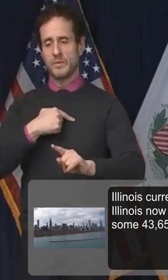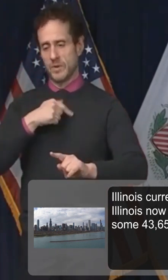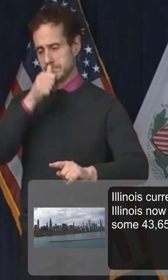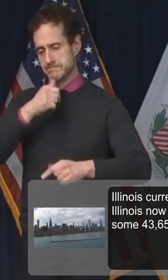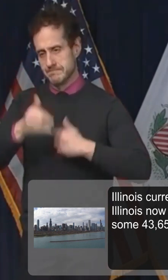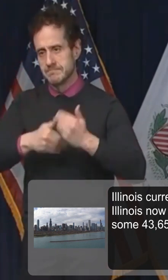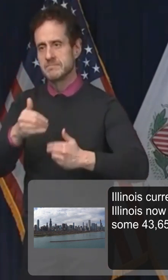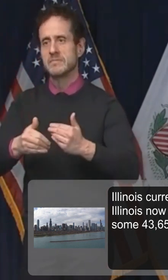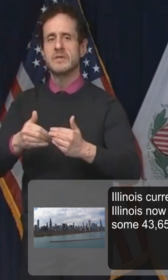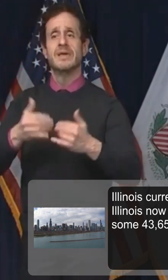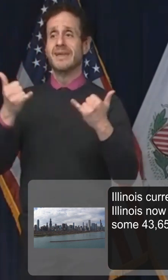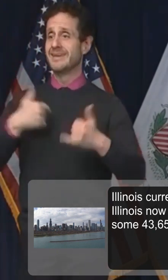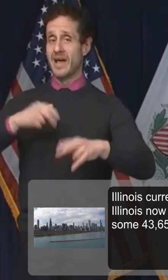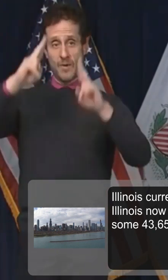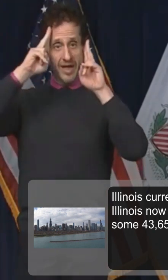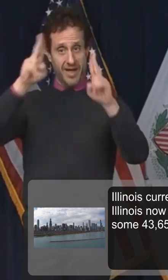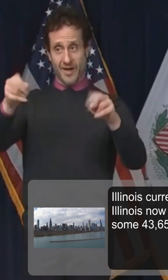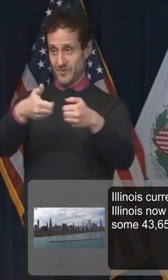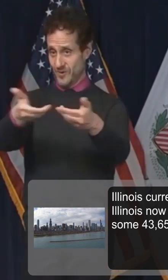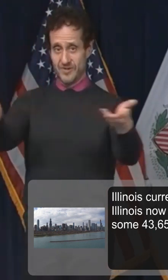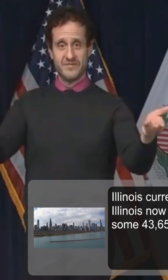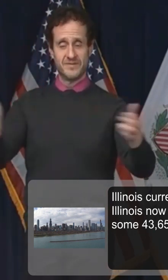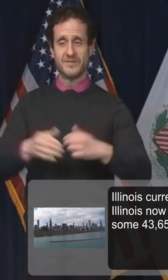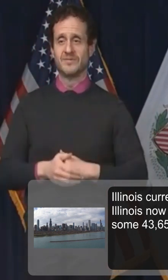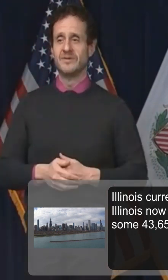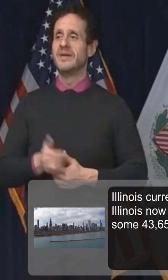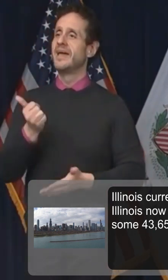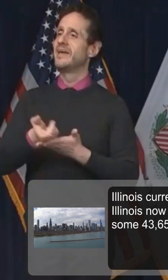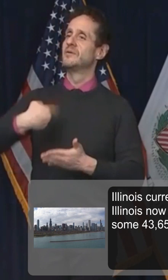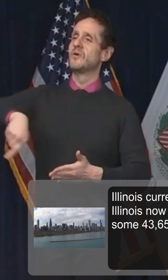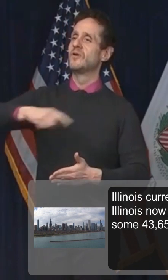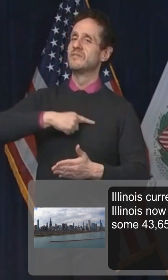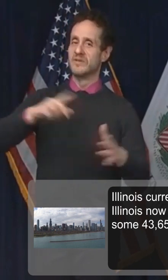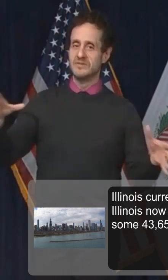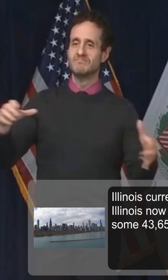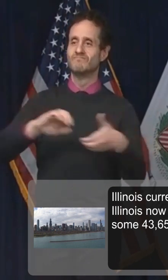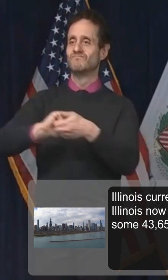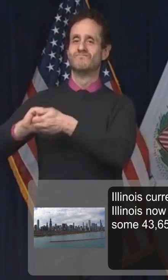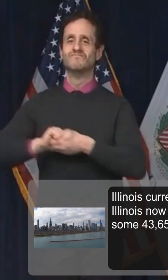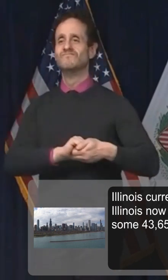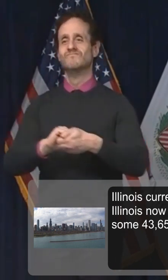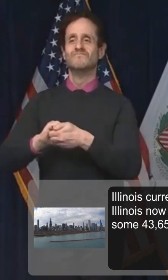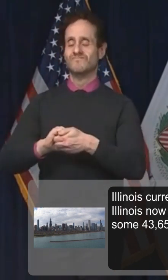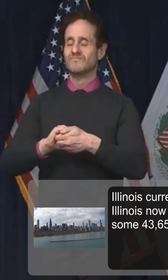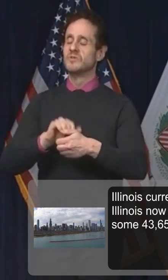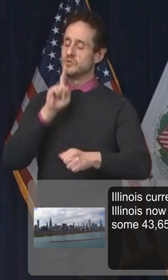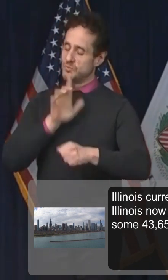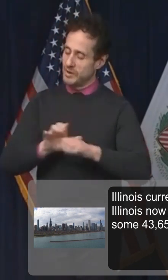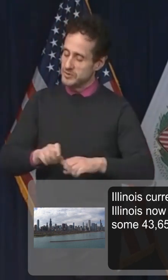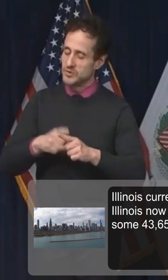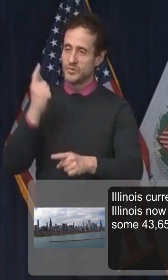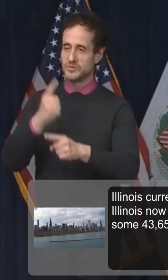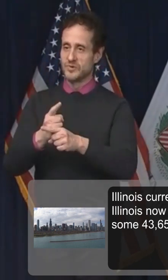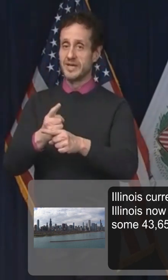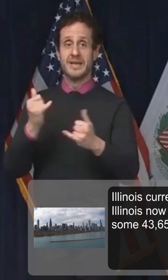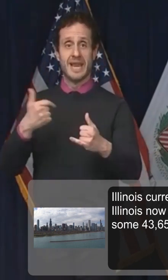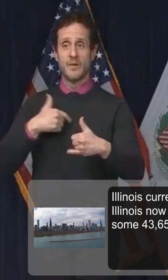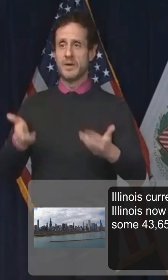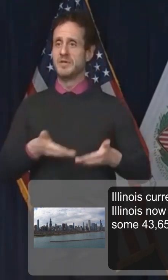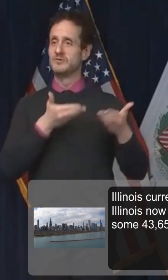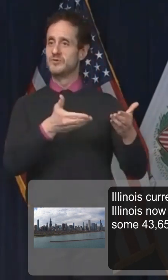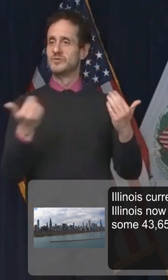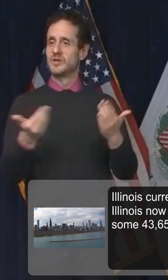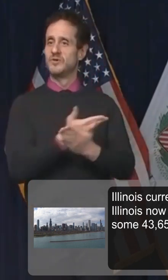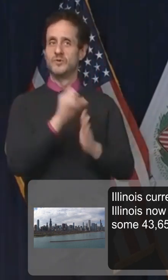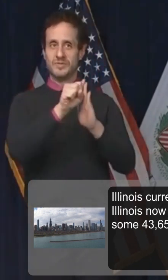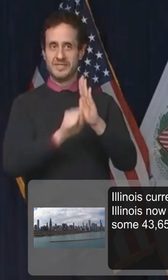you and to bring us together in our commitment to doing what's right, I'm introducing a new statewide initiative